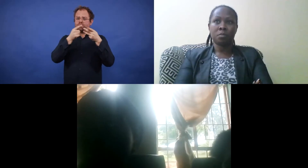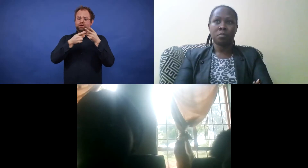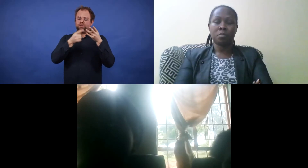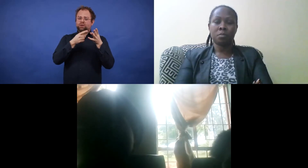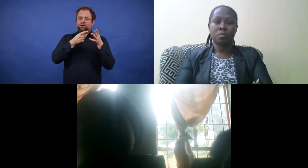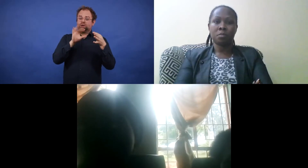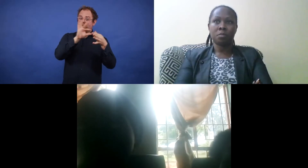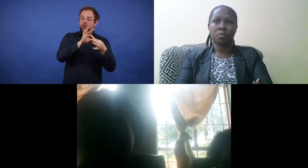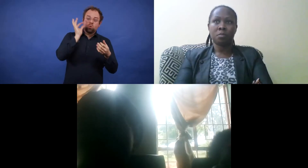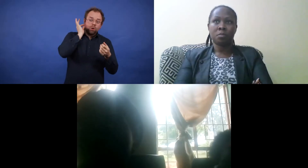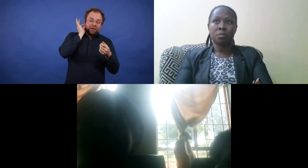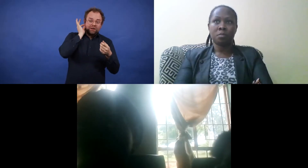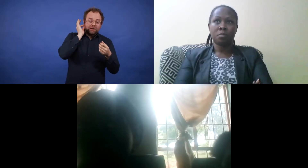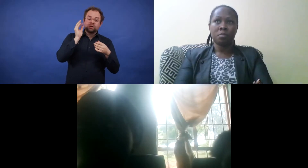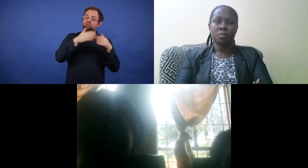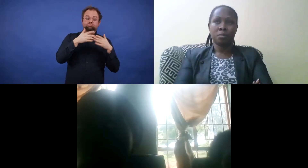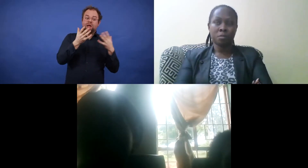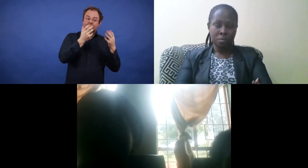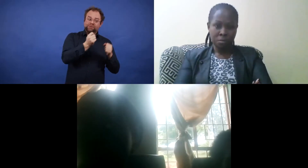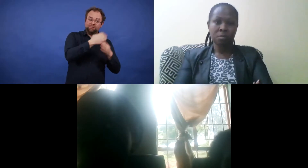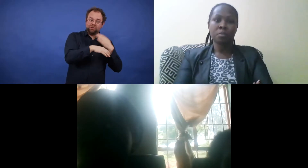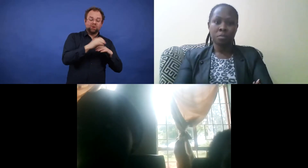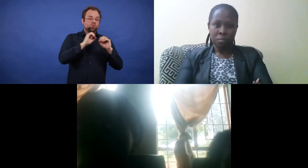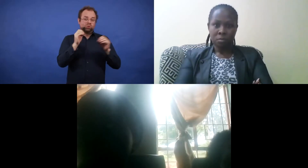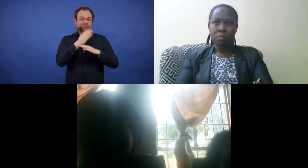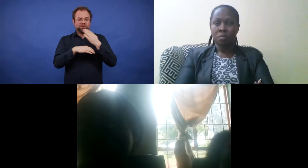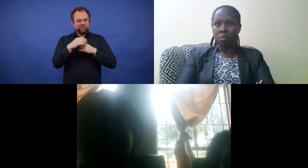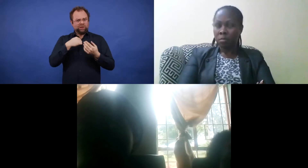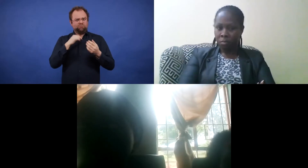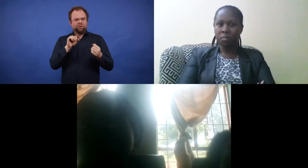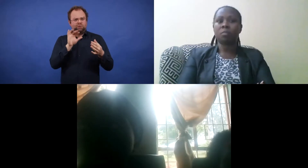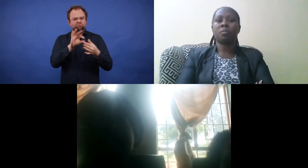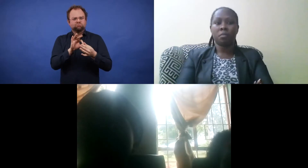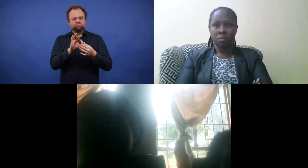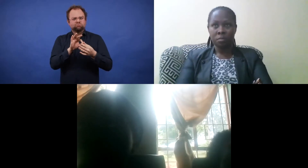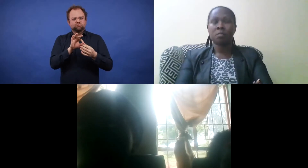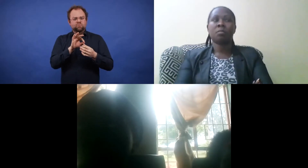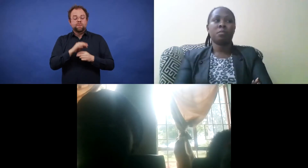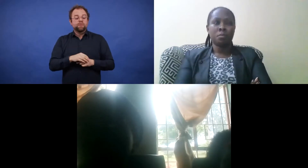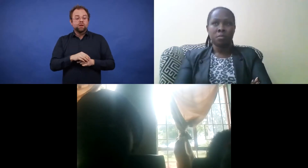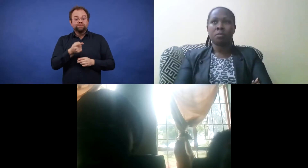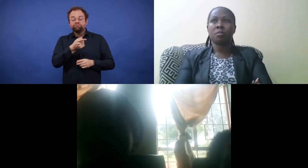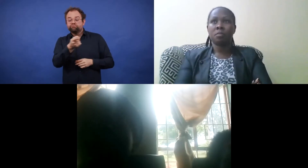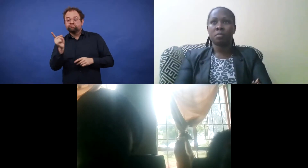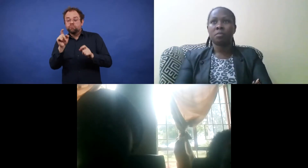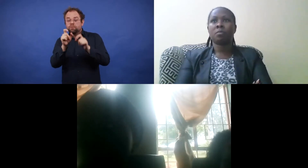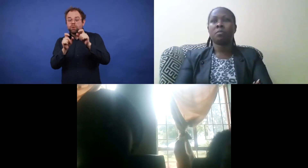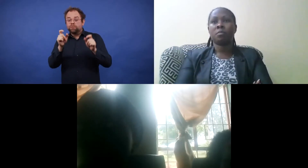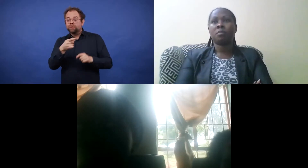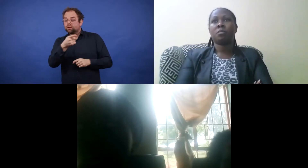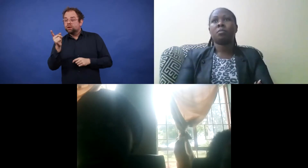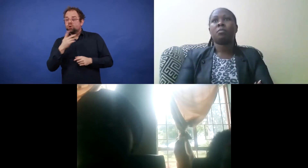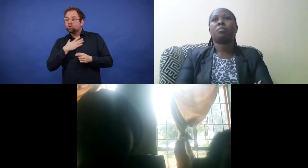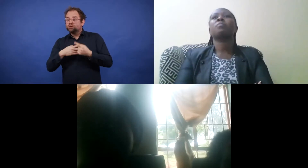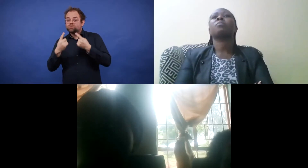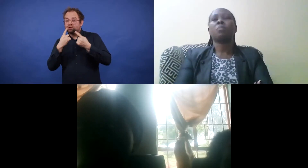about the participation of ladies or women into politics, they'll just focus on themselves, forgetting to talk